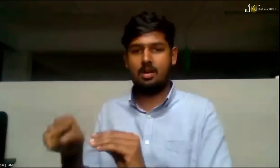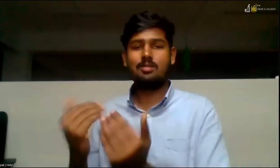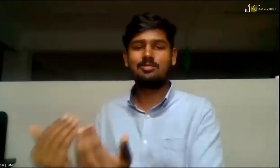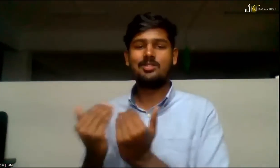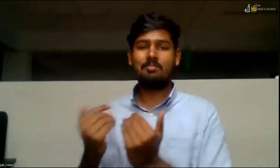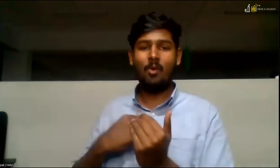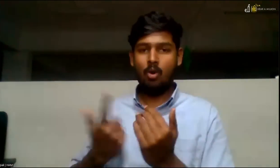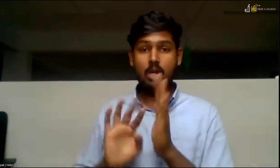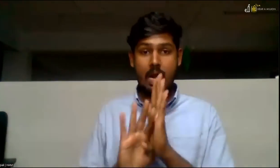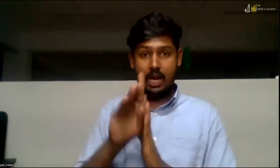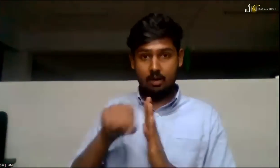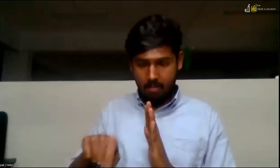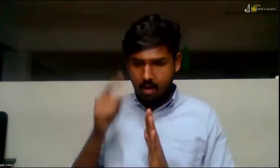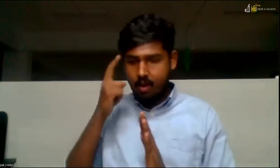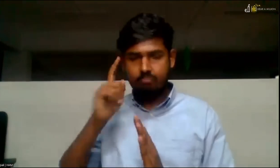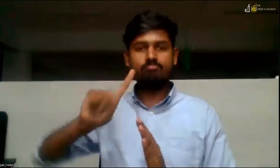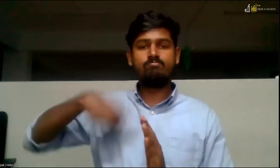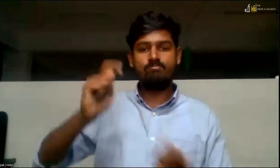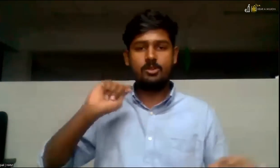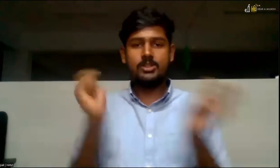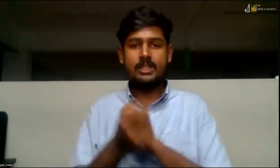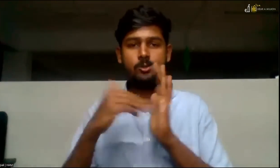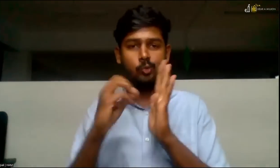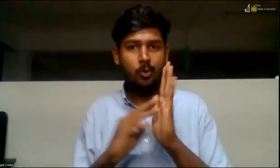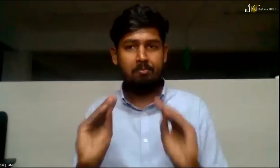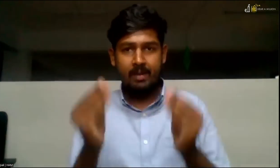feedback, what was your learning or some changes you